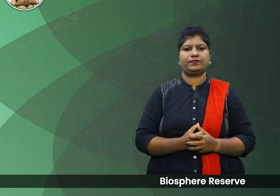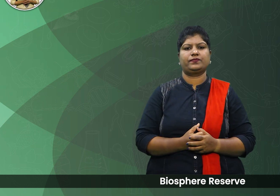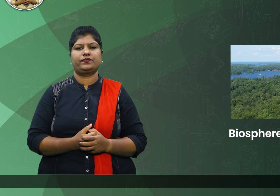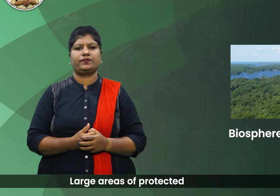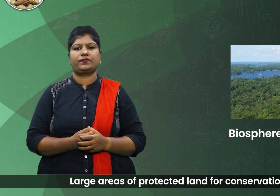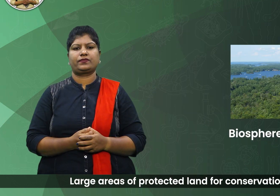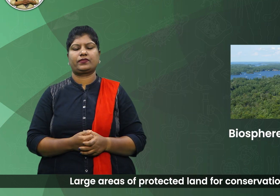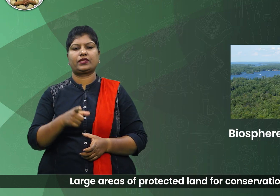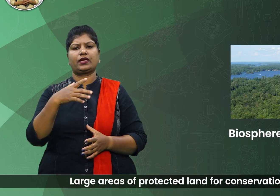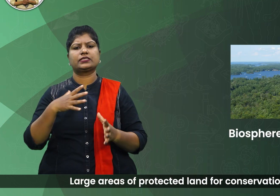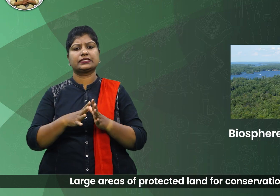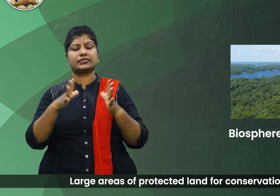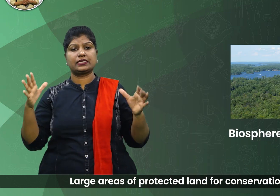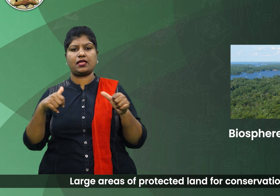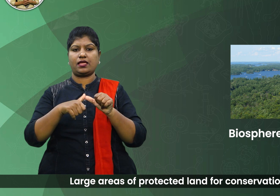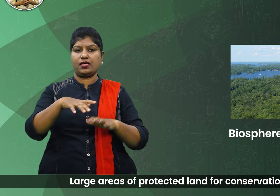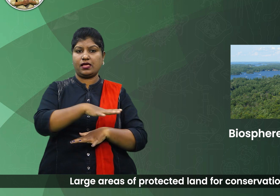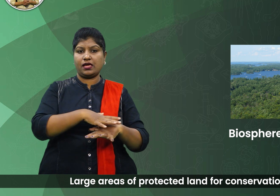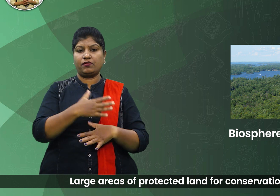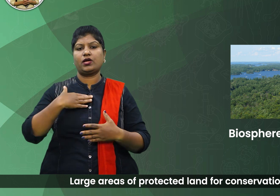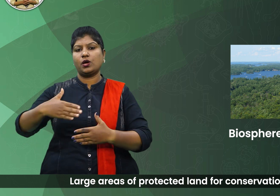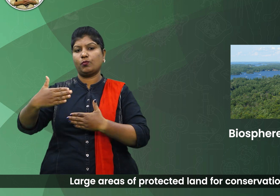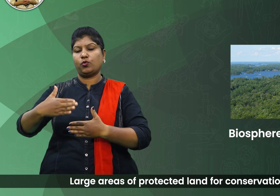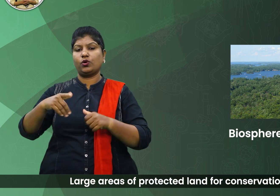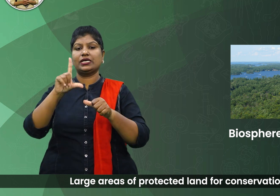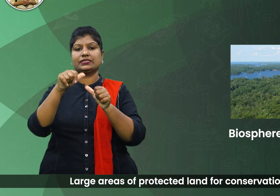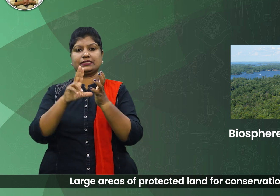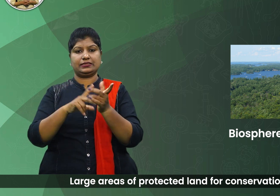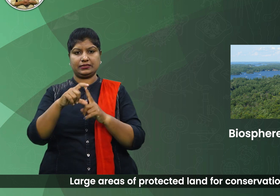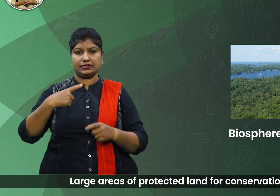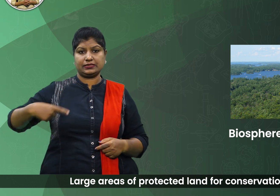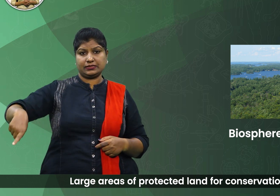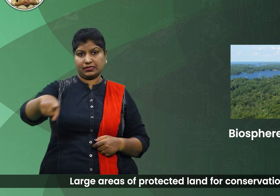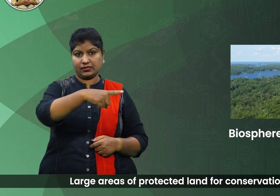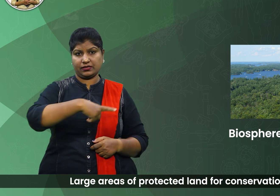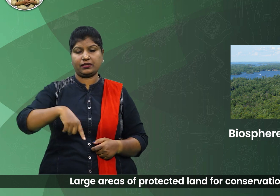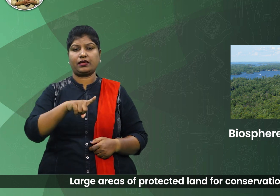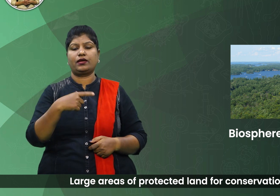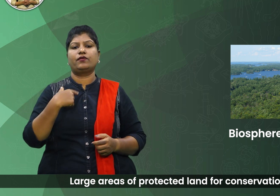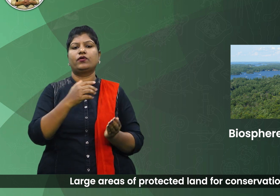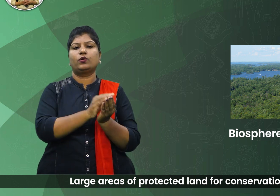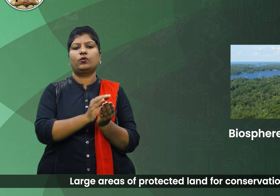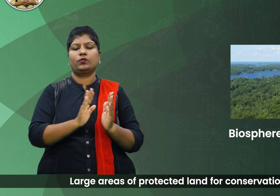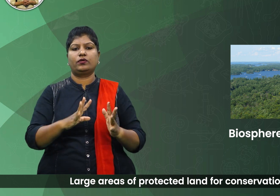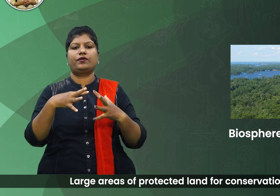Large areas of protected land for conservation of wildlife,